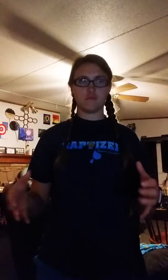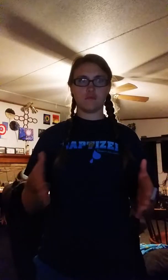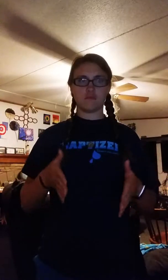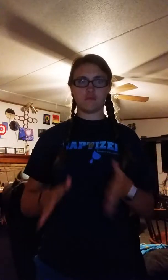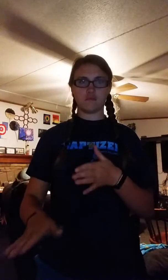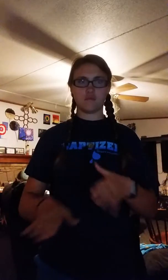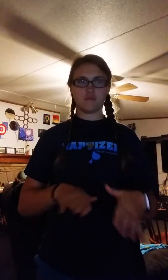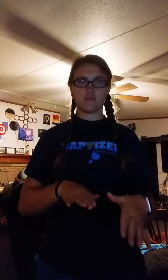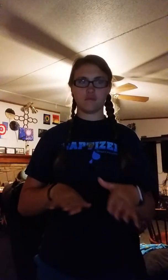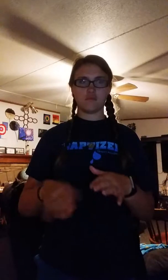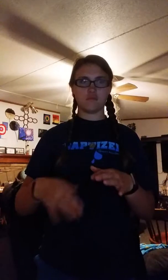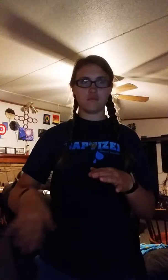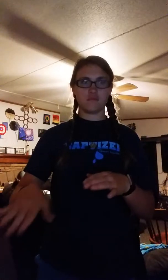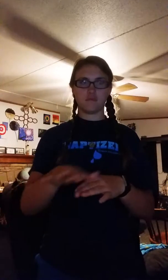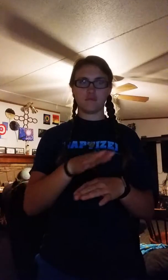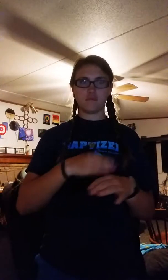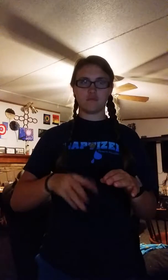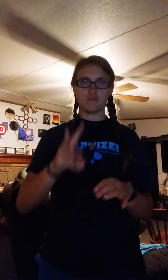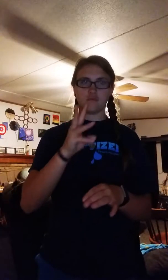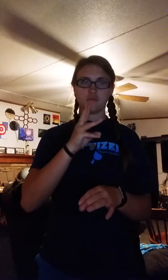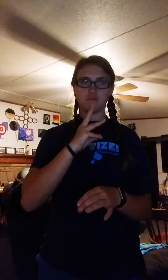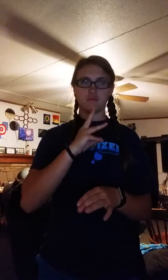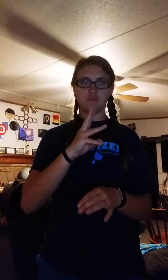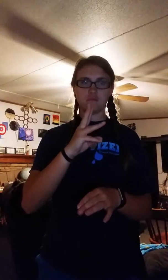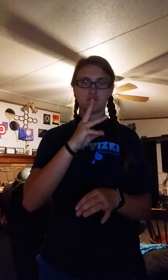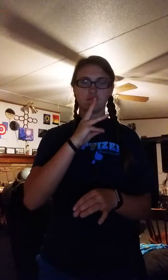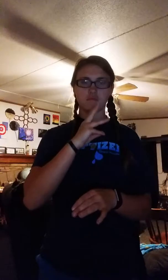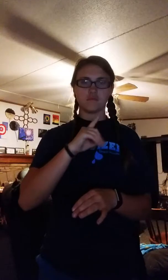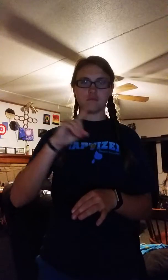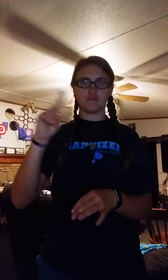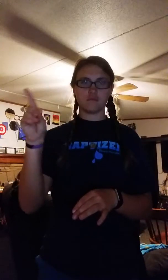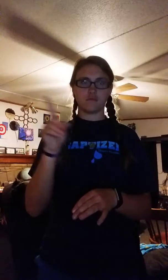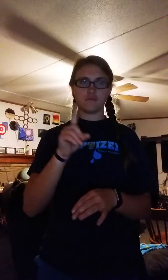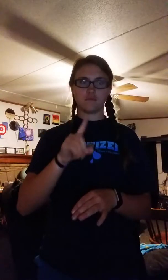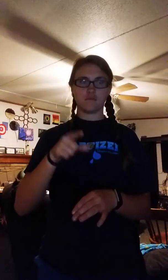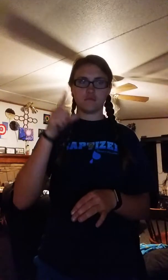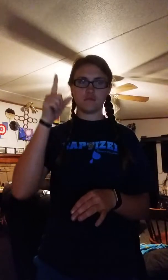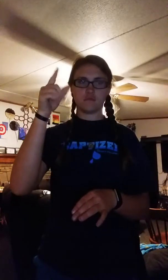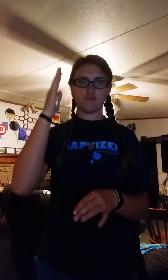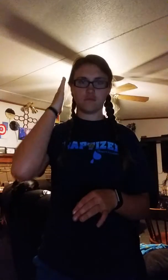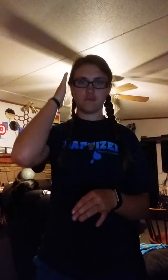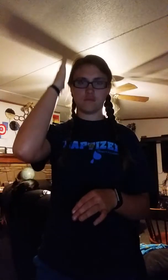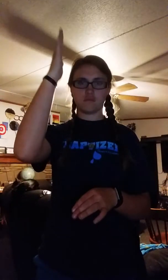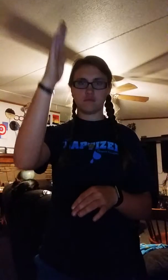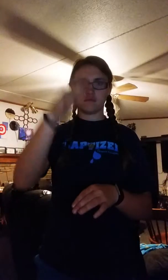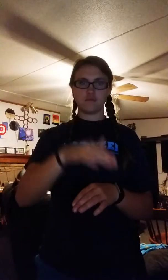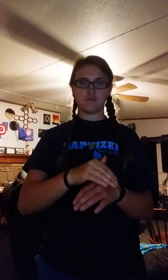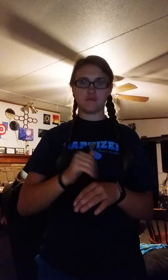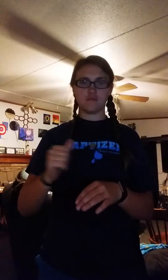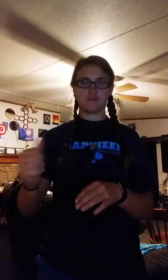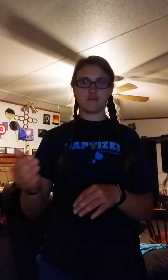Let me walk upon the waters wherever you would call